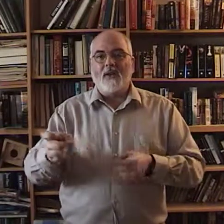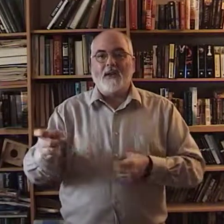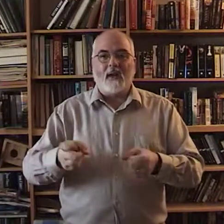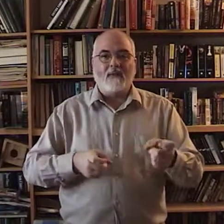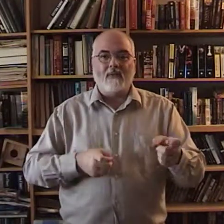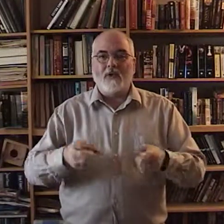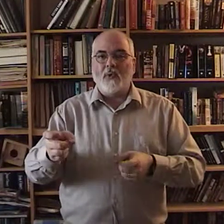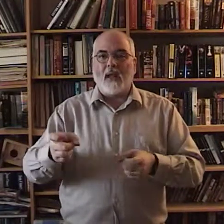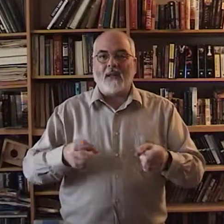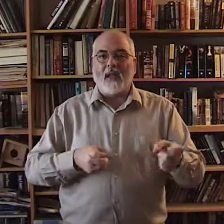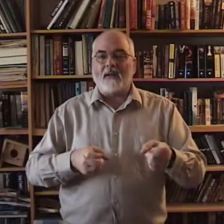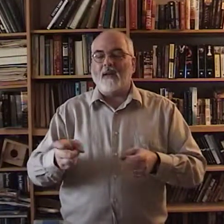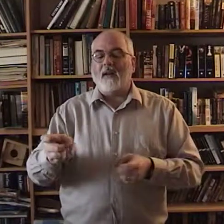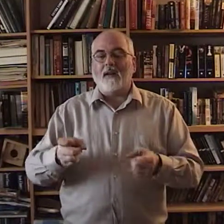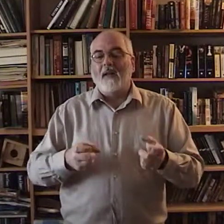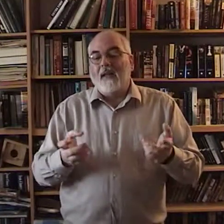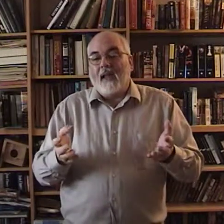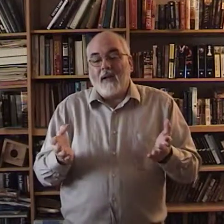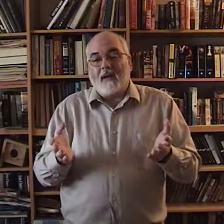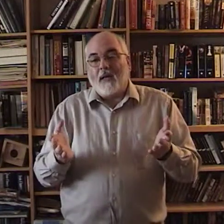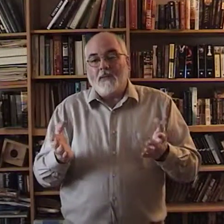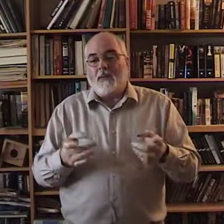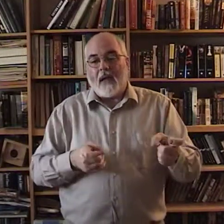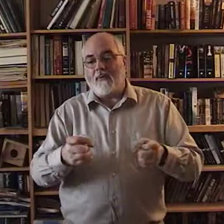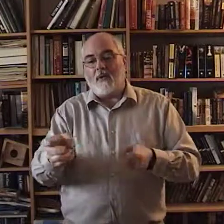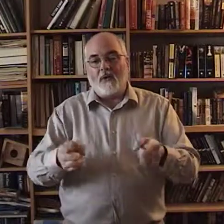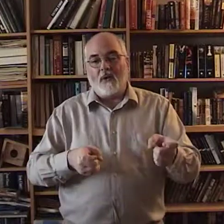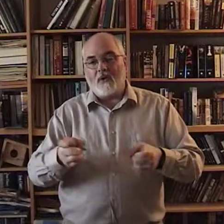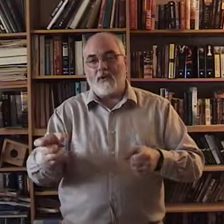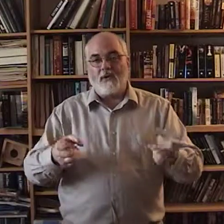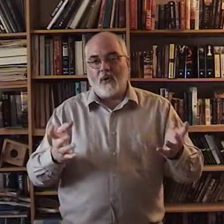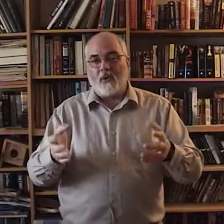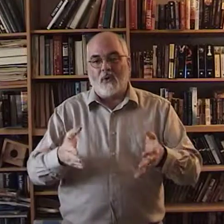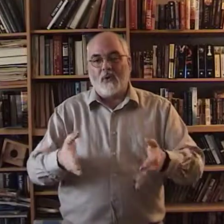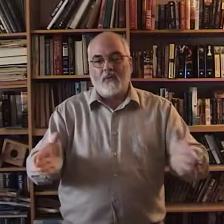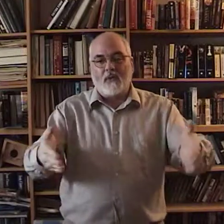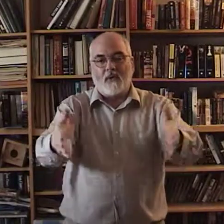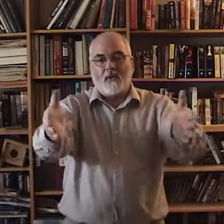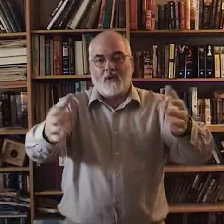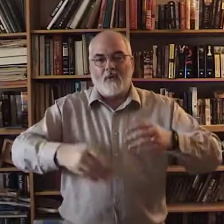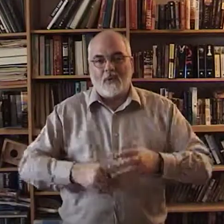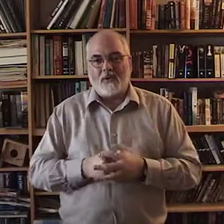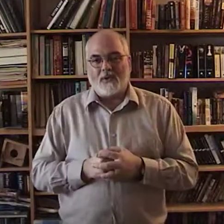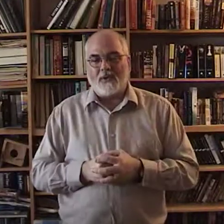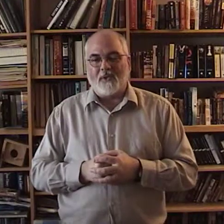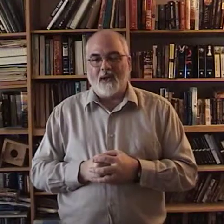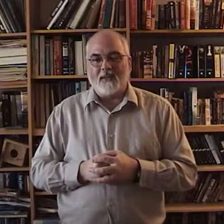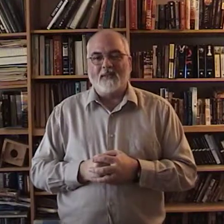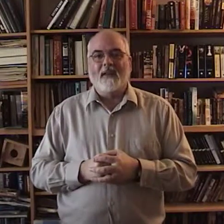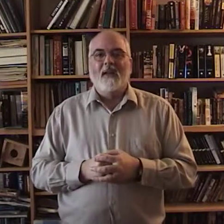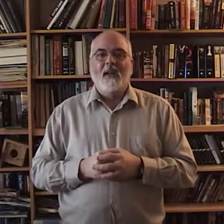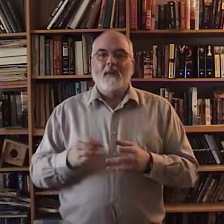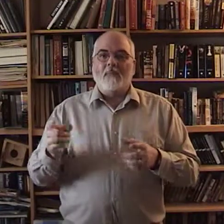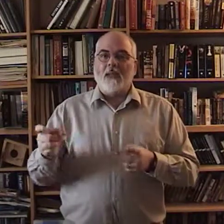you just kind of do it like that. And it comes from having, you know, control over a horse using the reins. But that'll